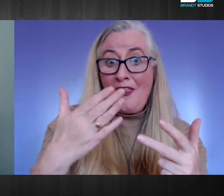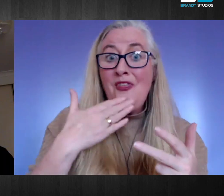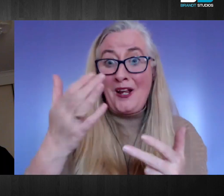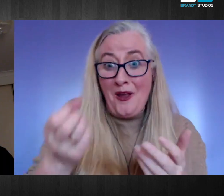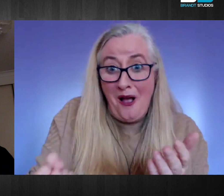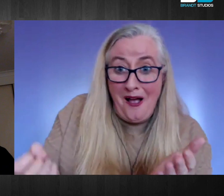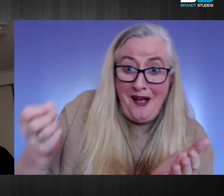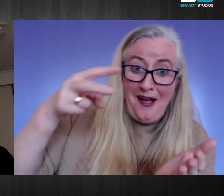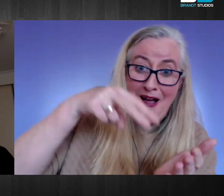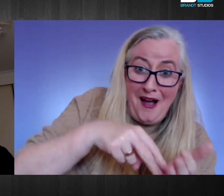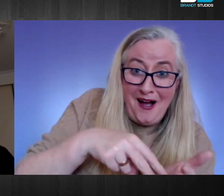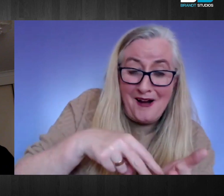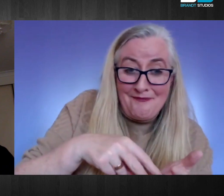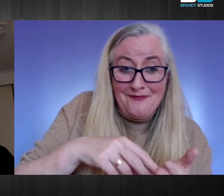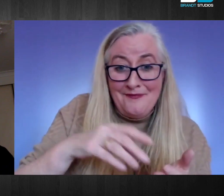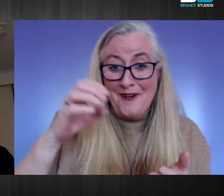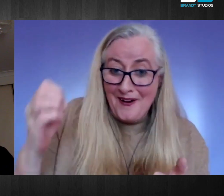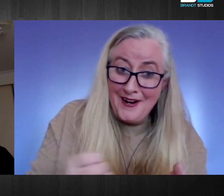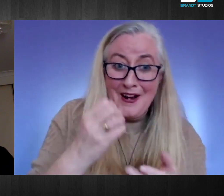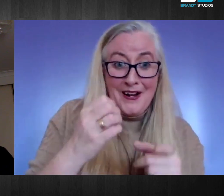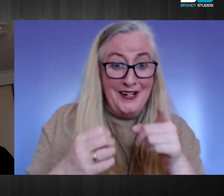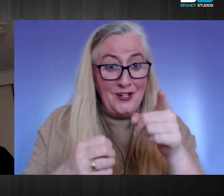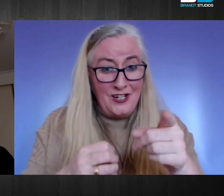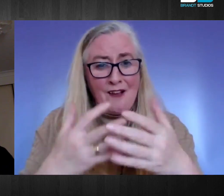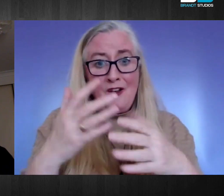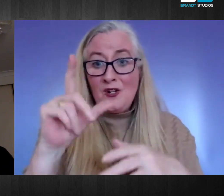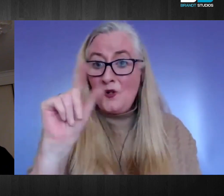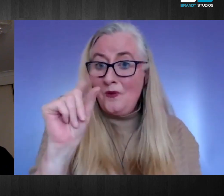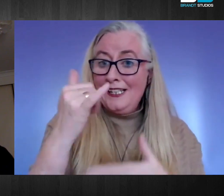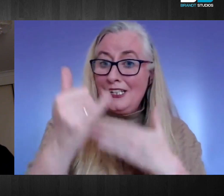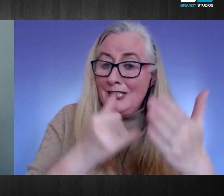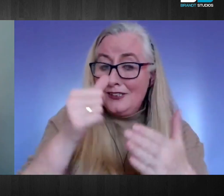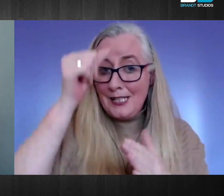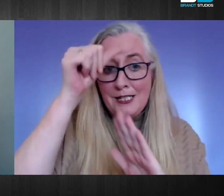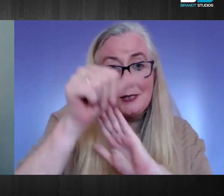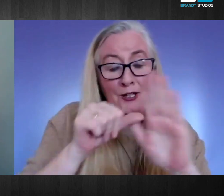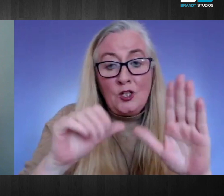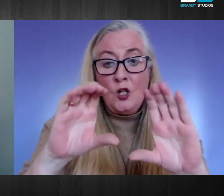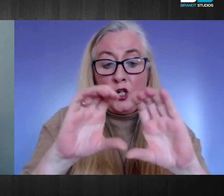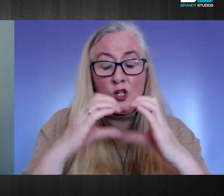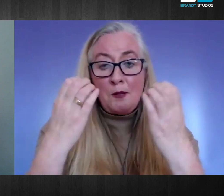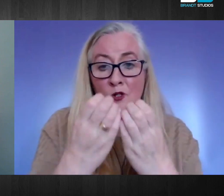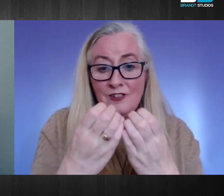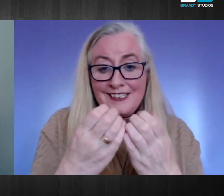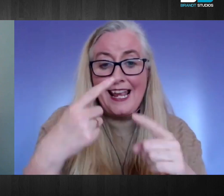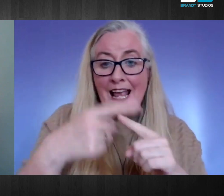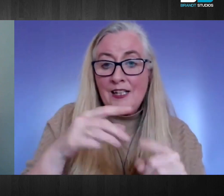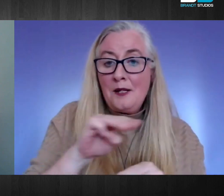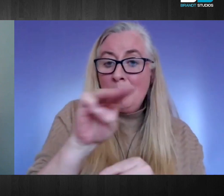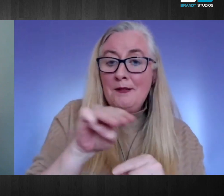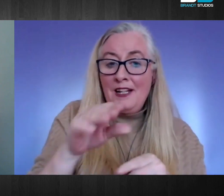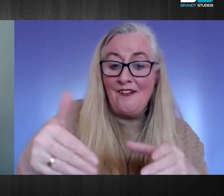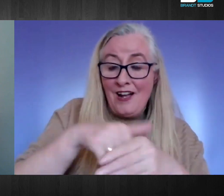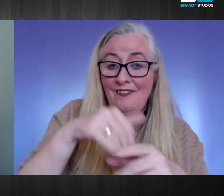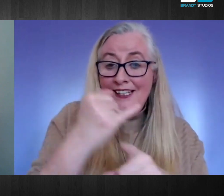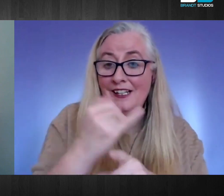tonight. You have a long experience of 20 years or more in community and consumer involvement in Australia, the term you